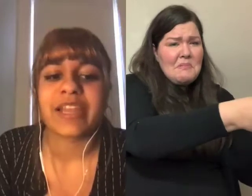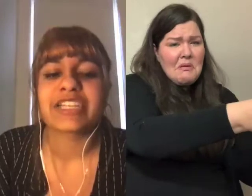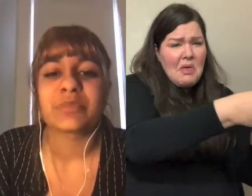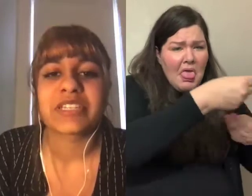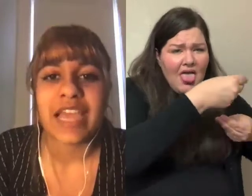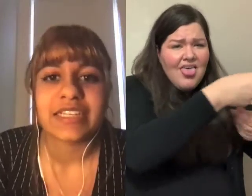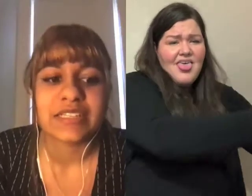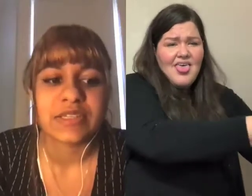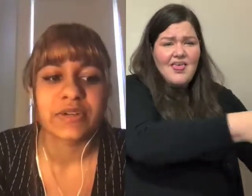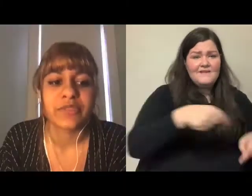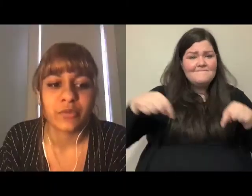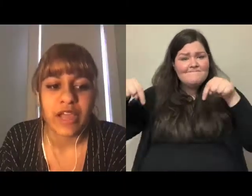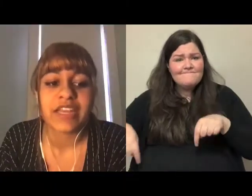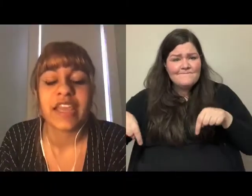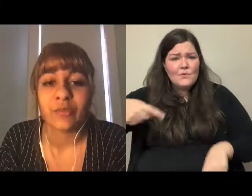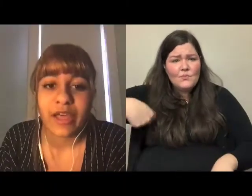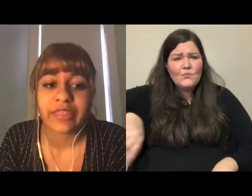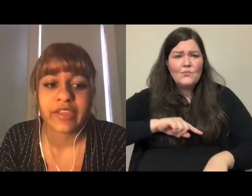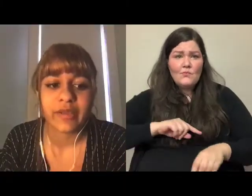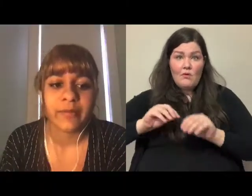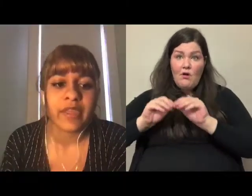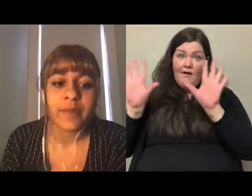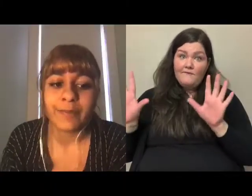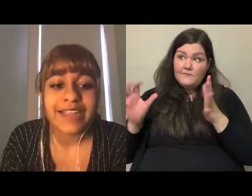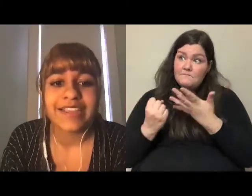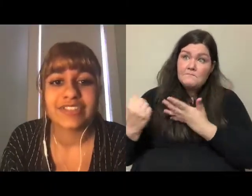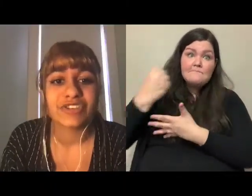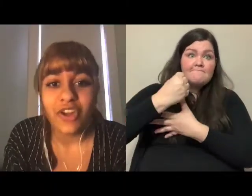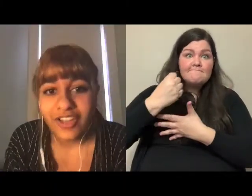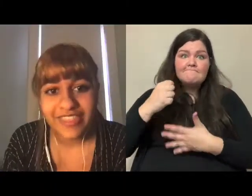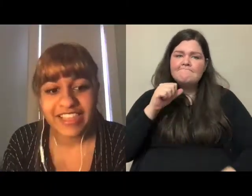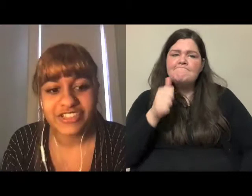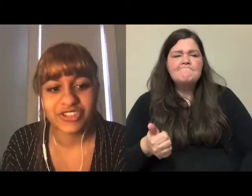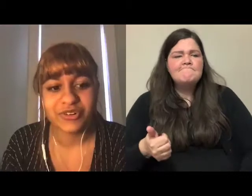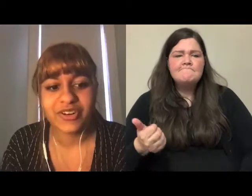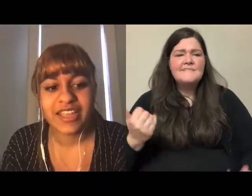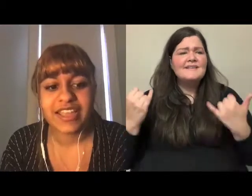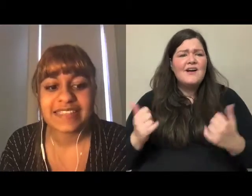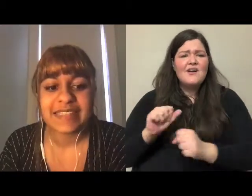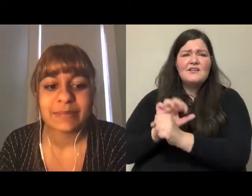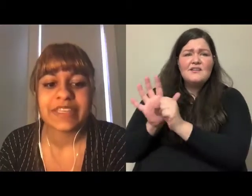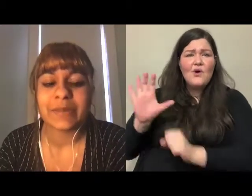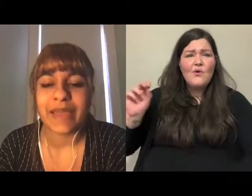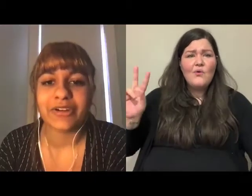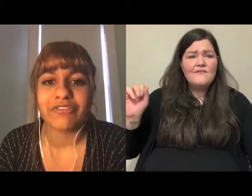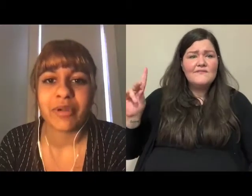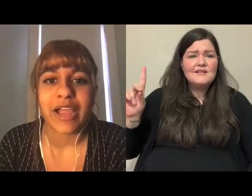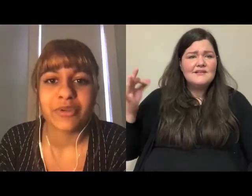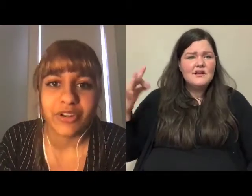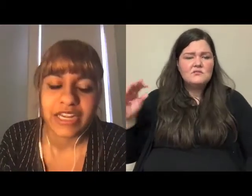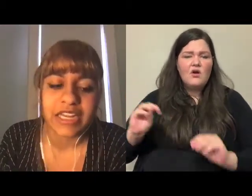enough money to protect and serve the white and wealthy. Money is not the issue. It's simply a matter